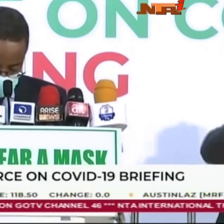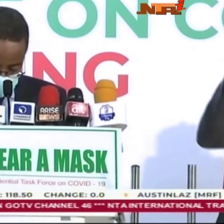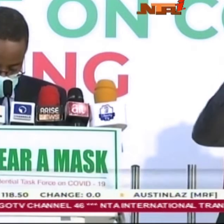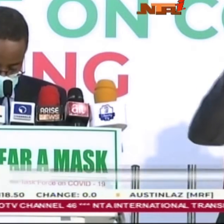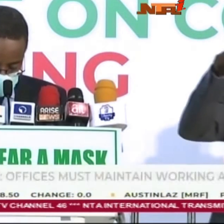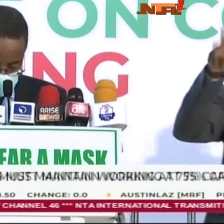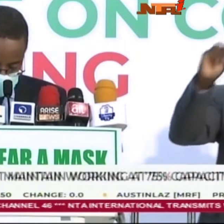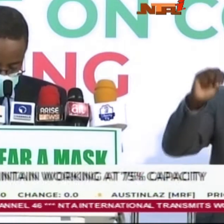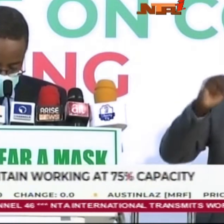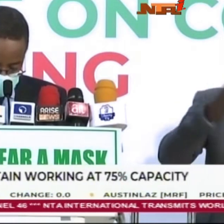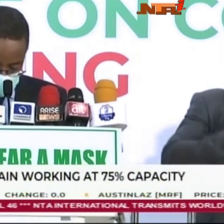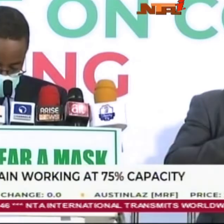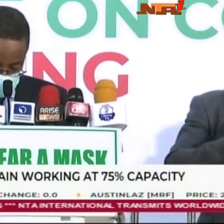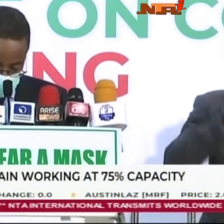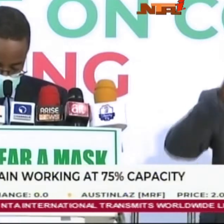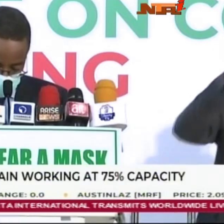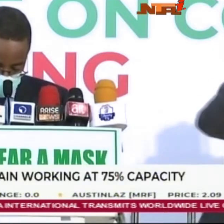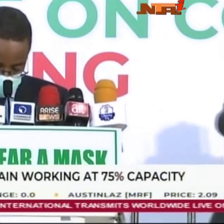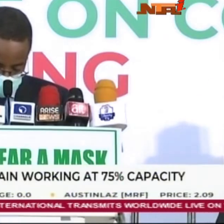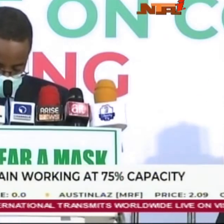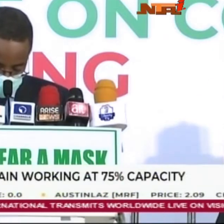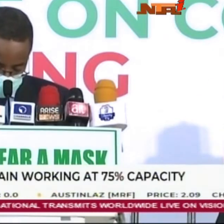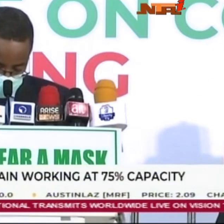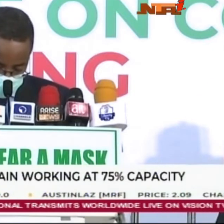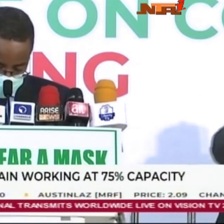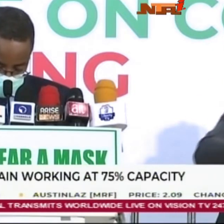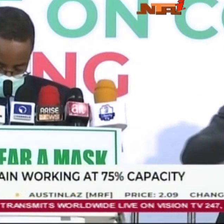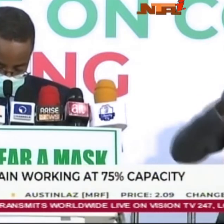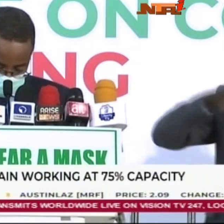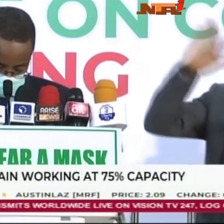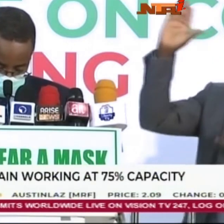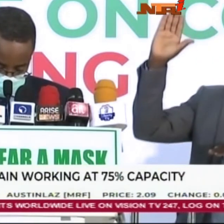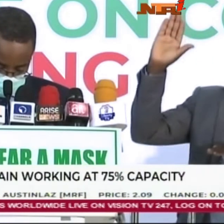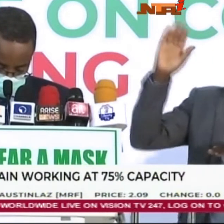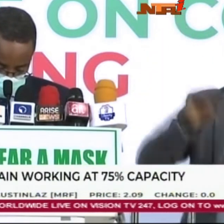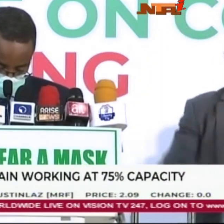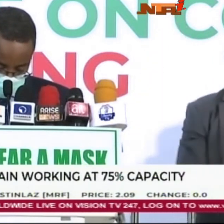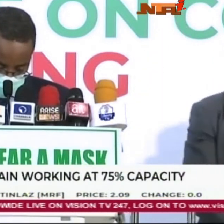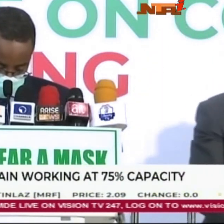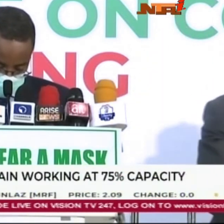with from grade level 14 and above.